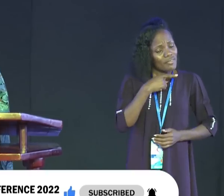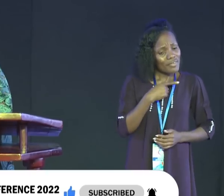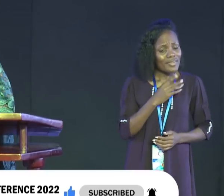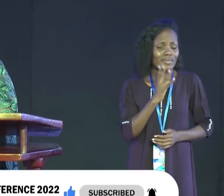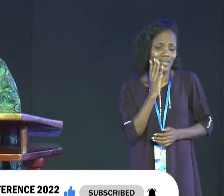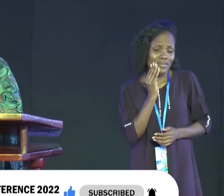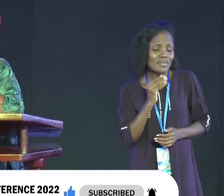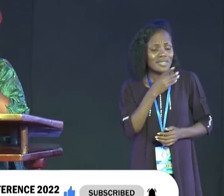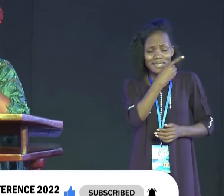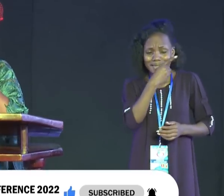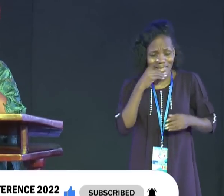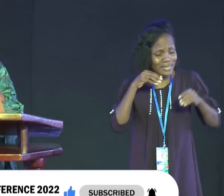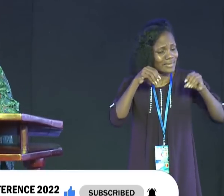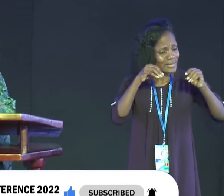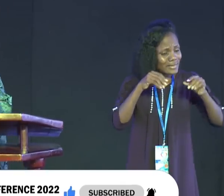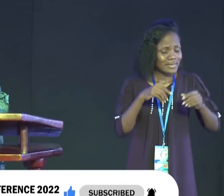in the wilderness.